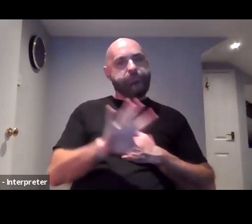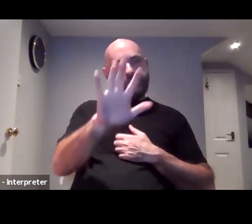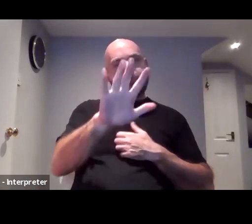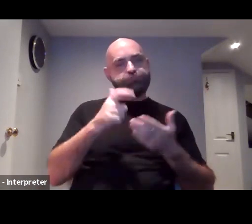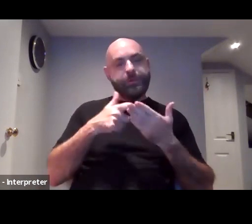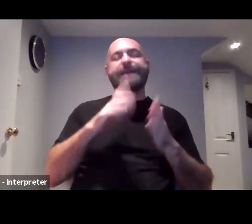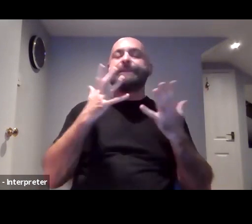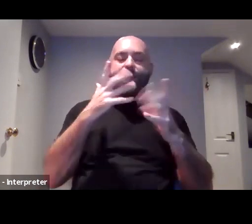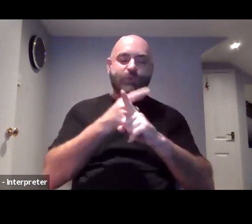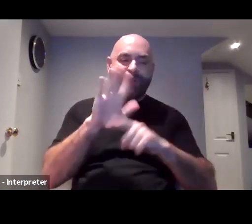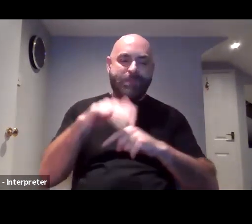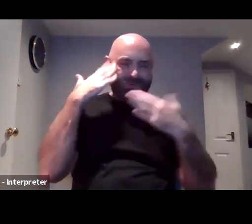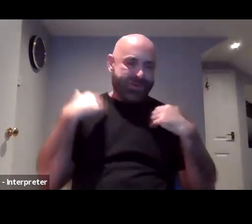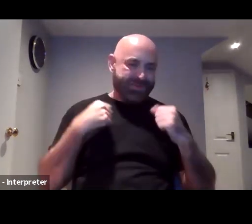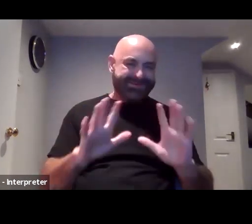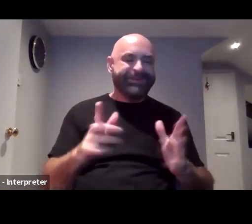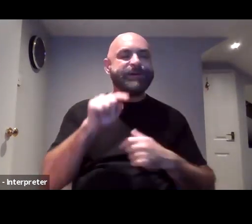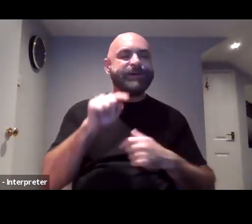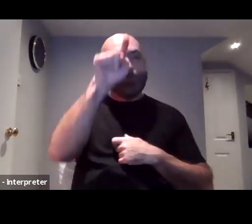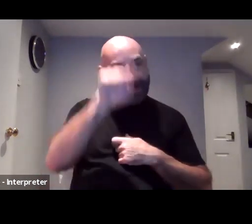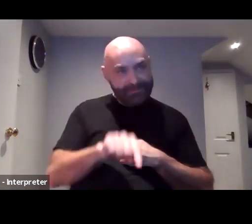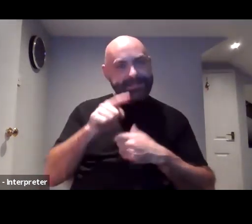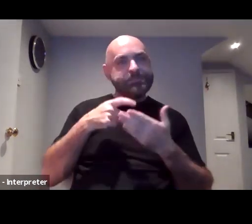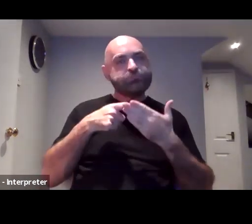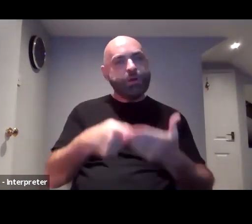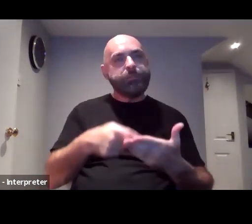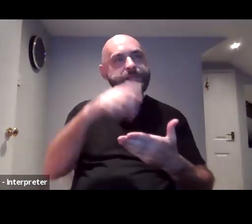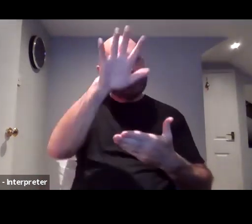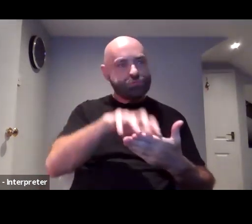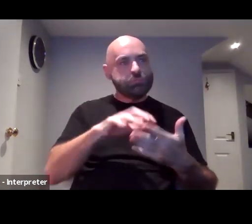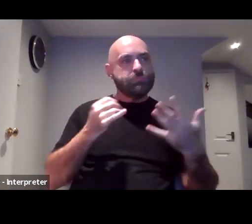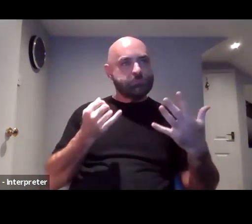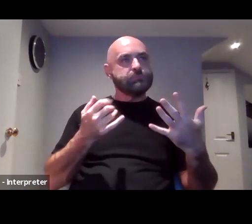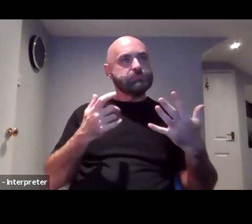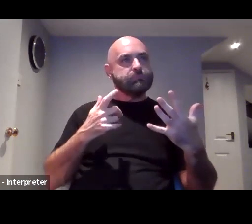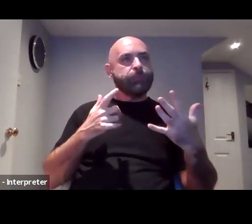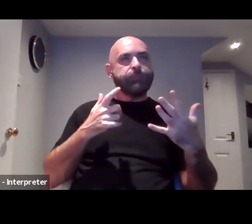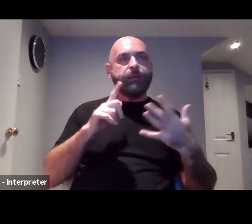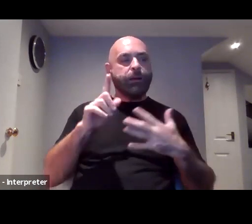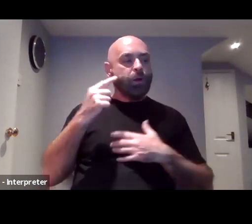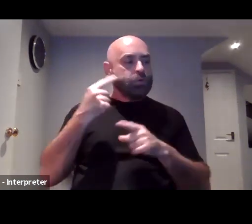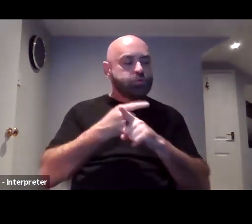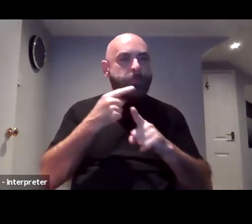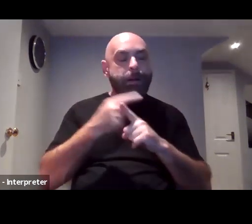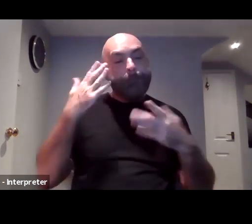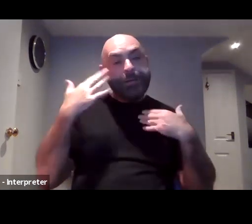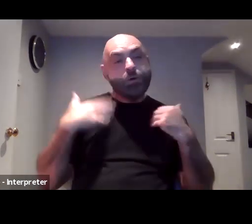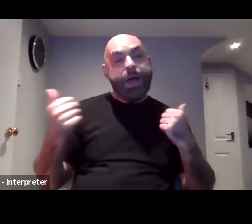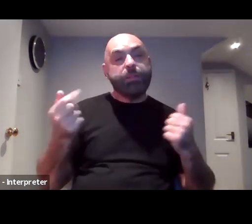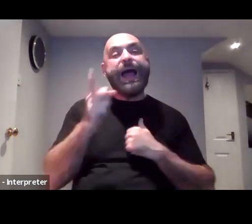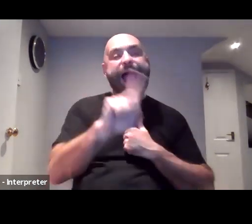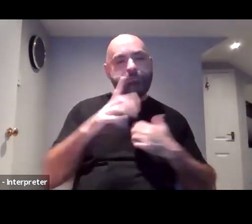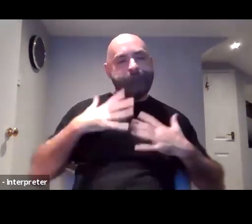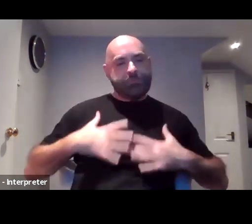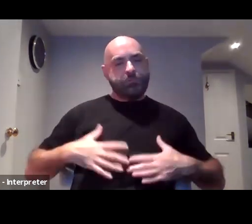about mental health. We made these recommendations having in mind both mental health and physical